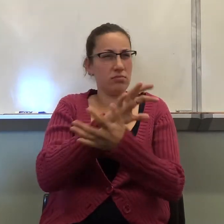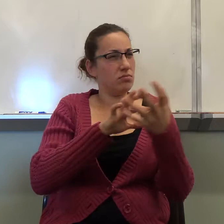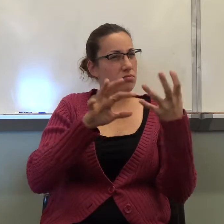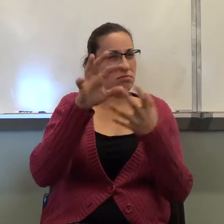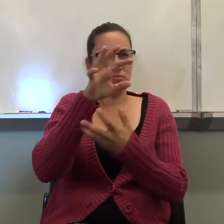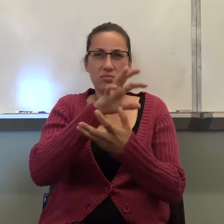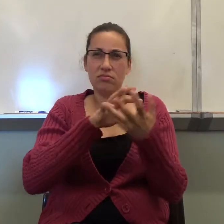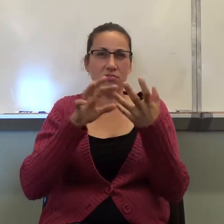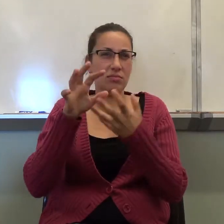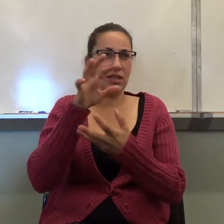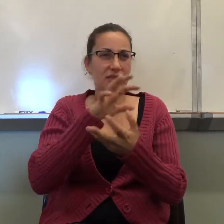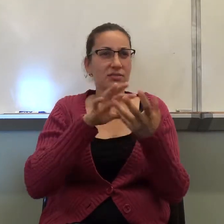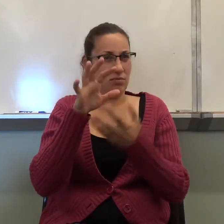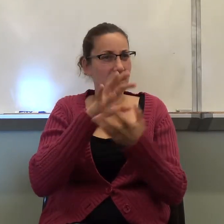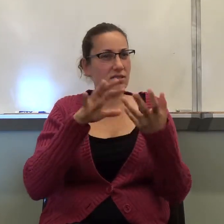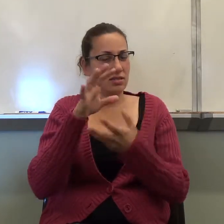When I mean power, I mean exponent.